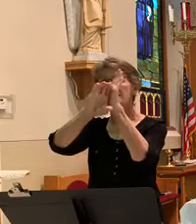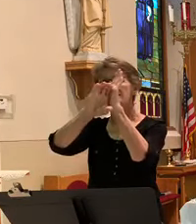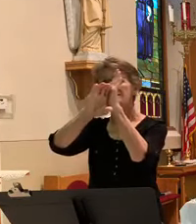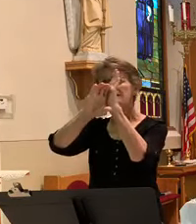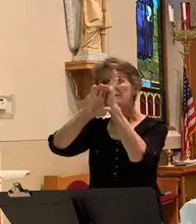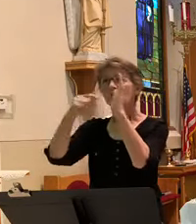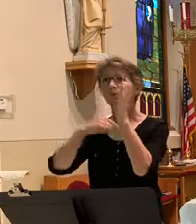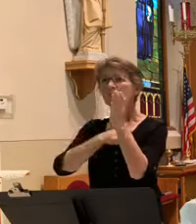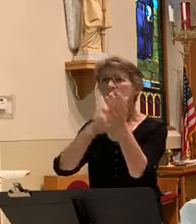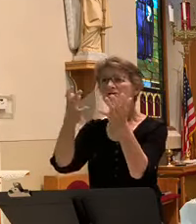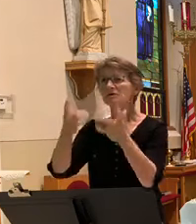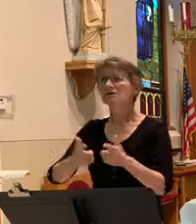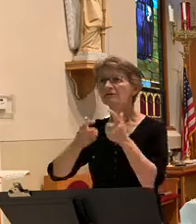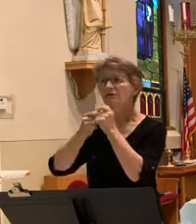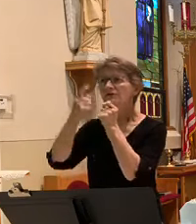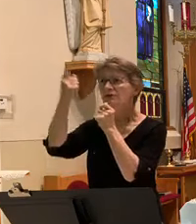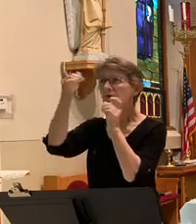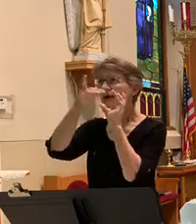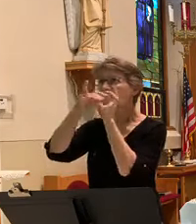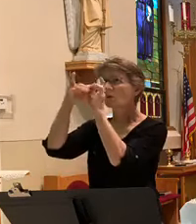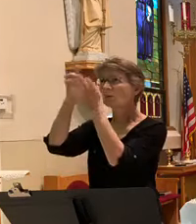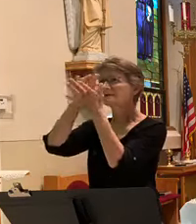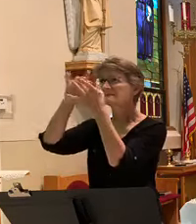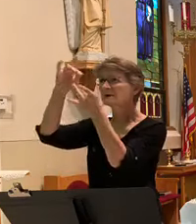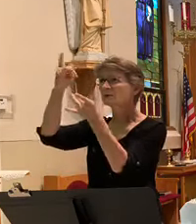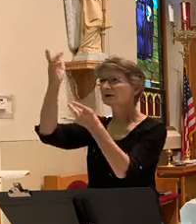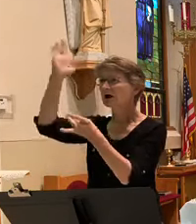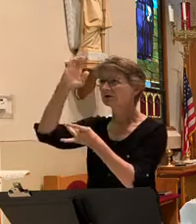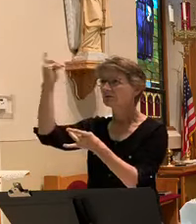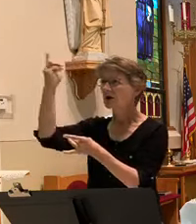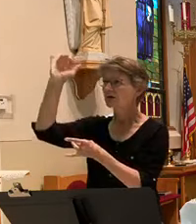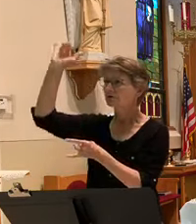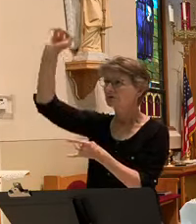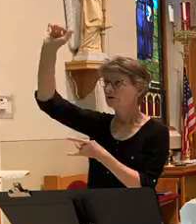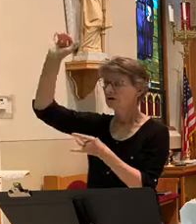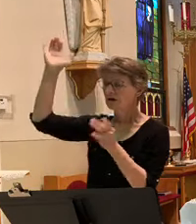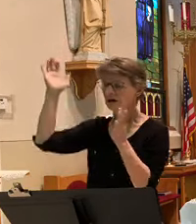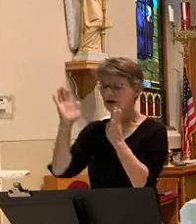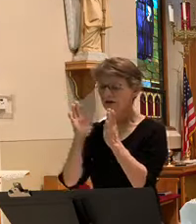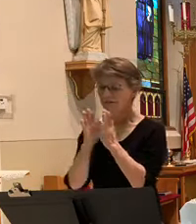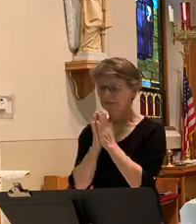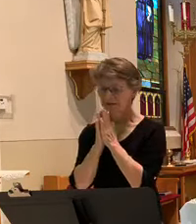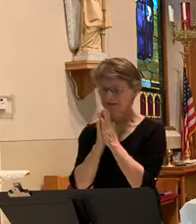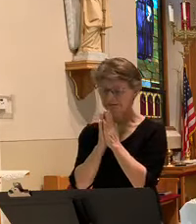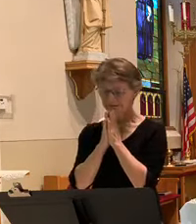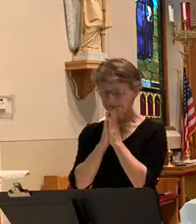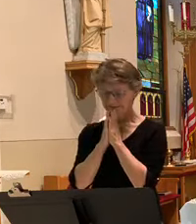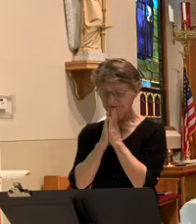who lives and reigns with you in the unity of the Holy Spirit, one God, forever and ever.